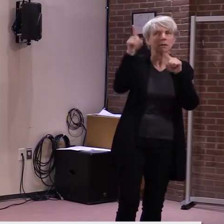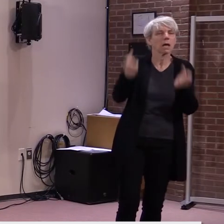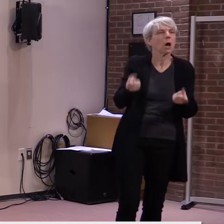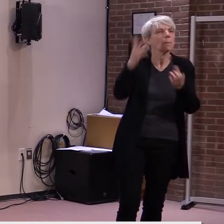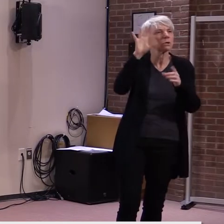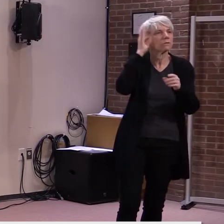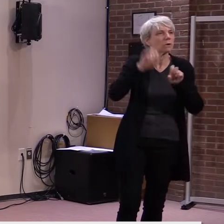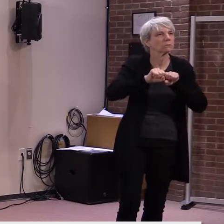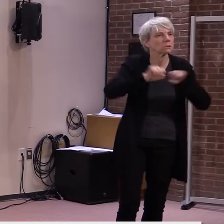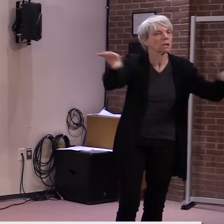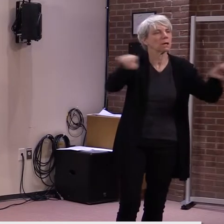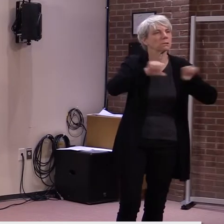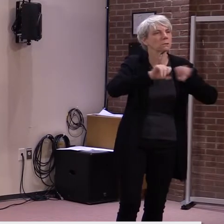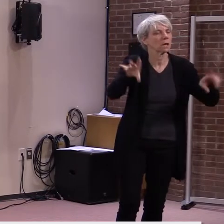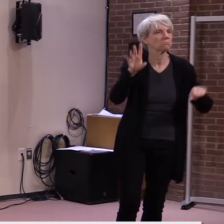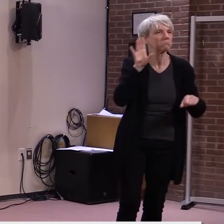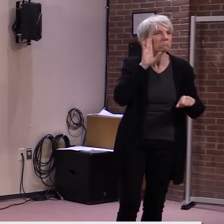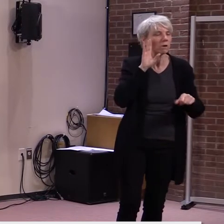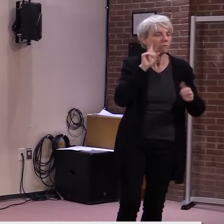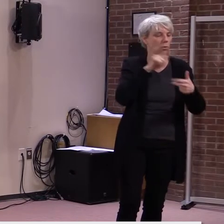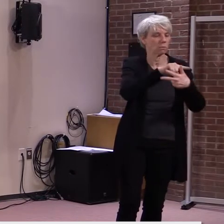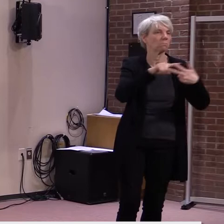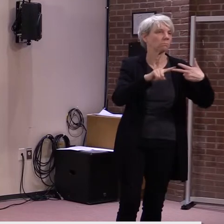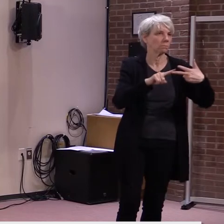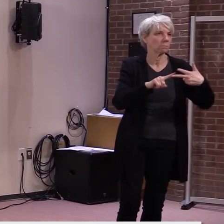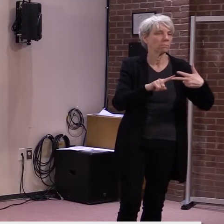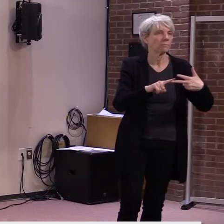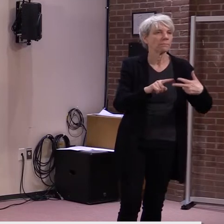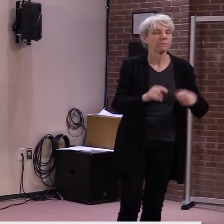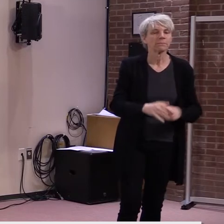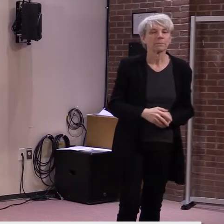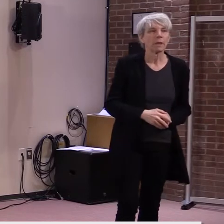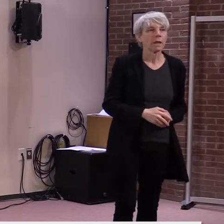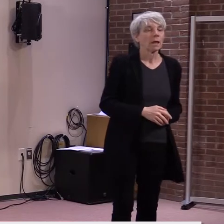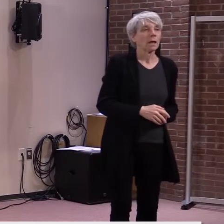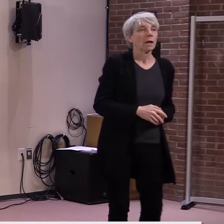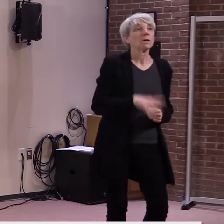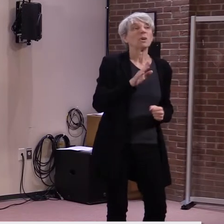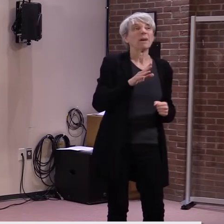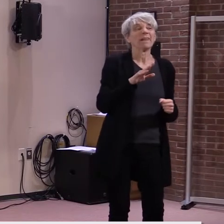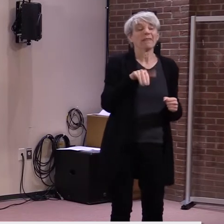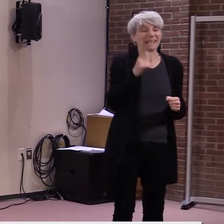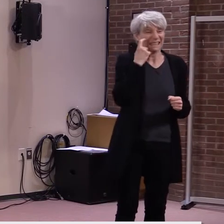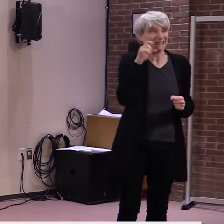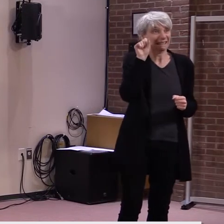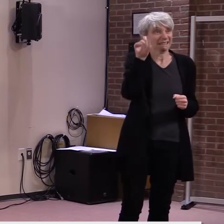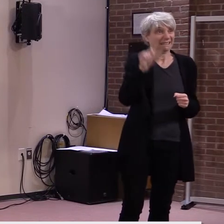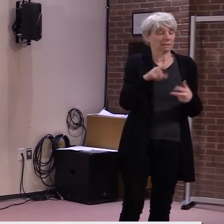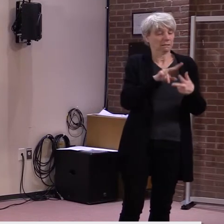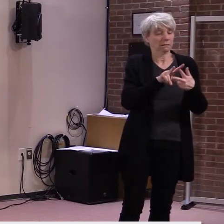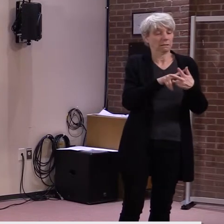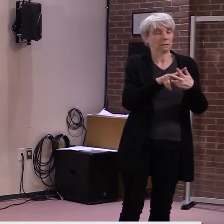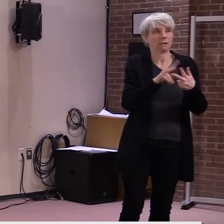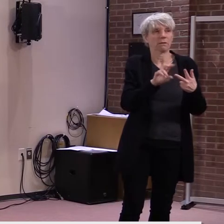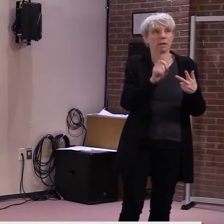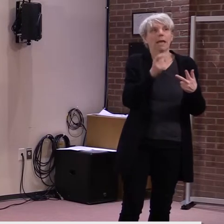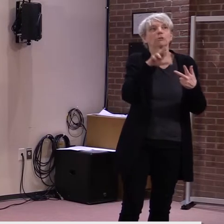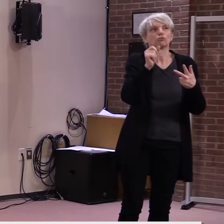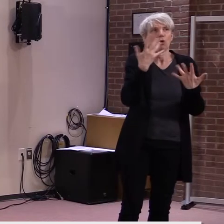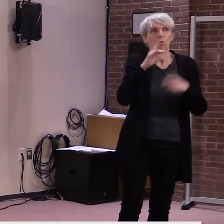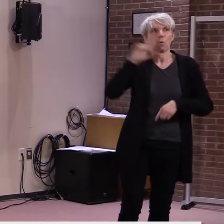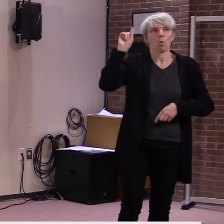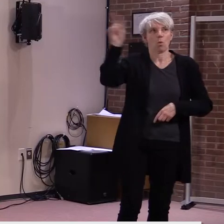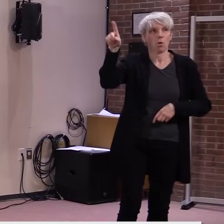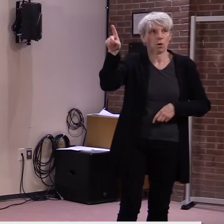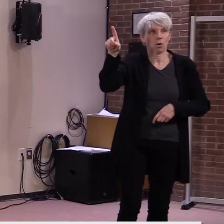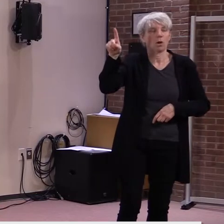allocation is of Moderna, Pfizer, and Johnson & Johnson. But above and beyond that, that's what we're ordering right now